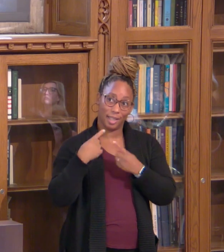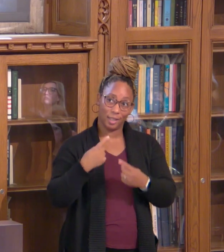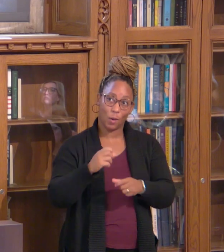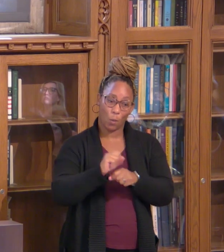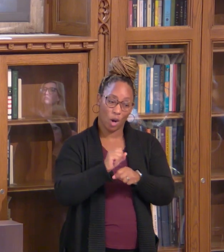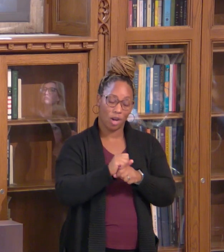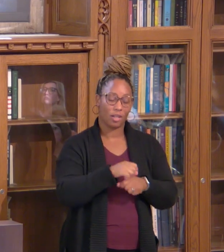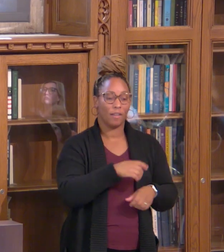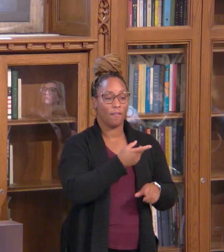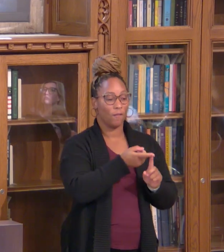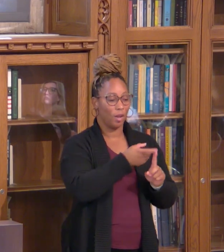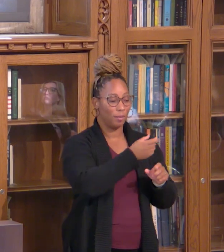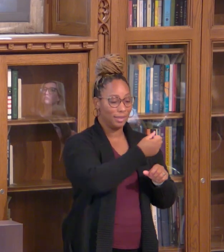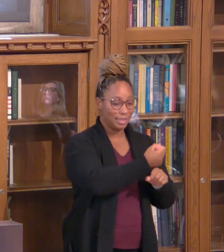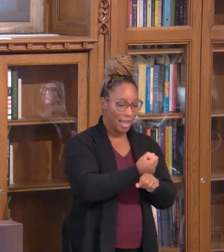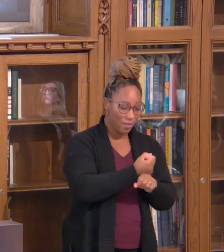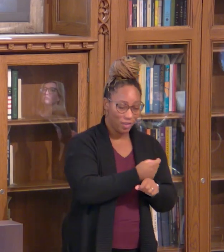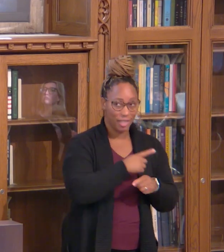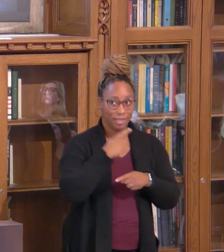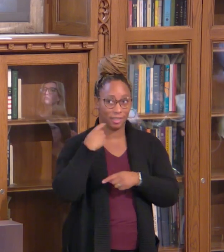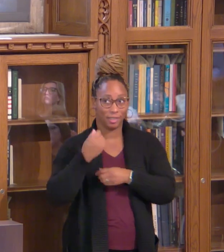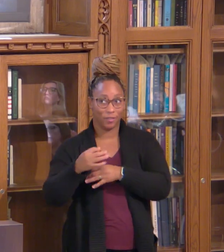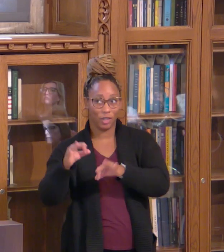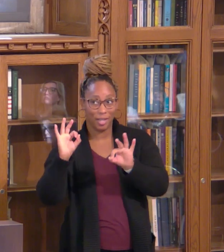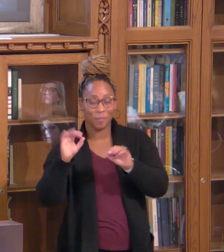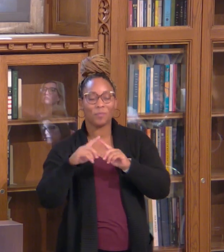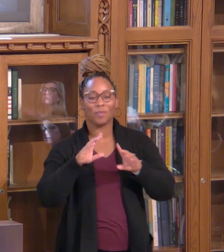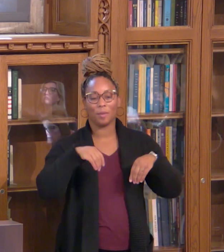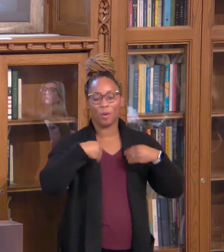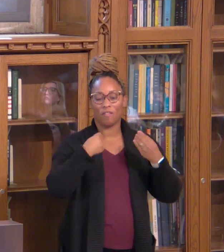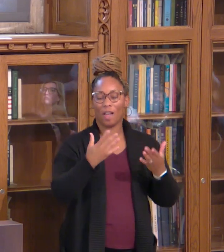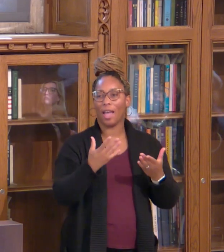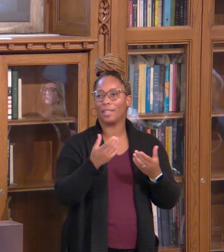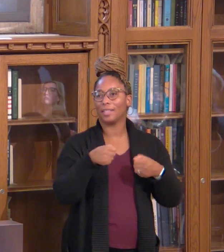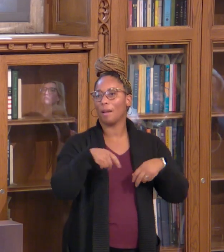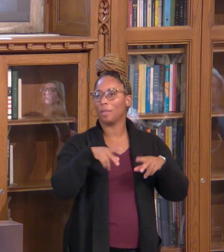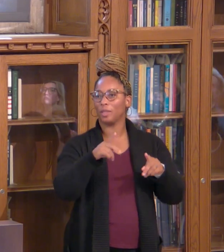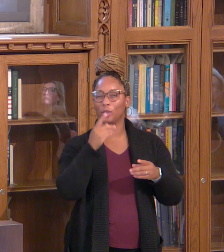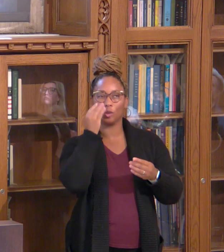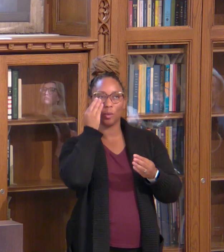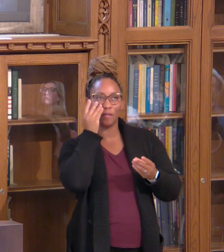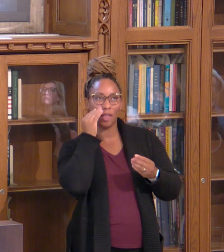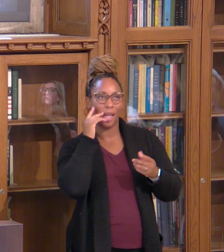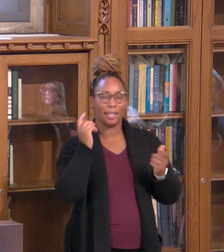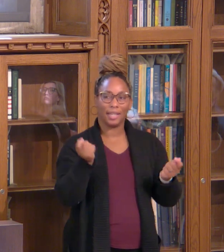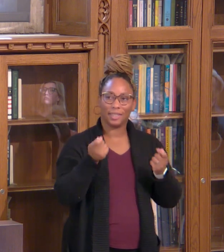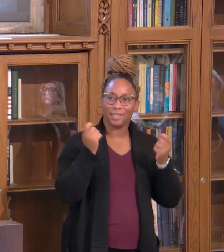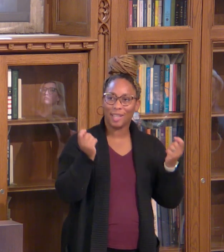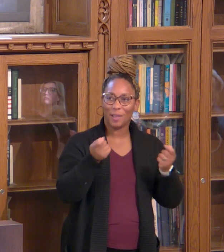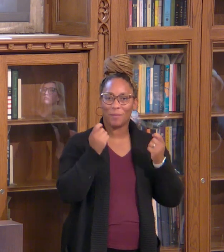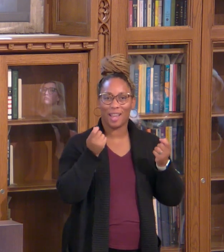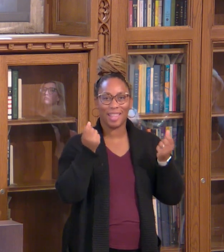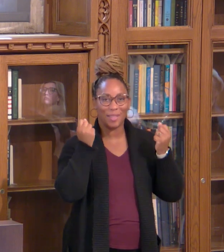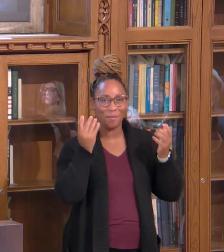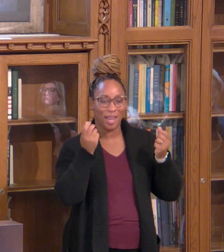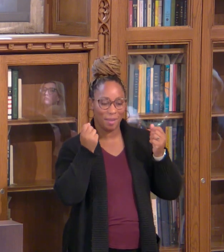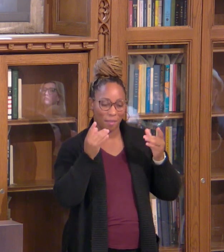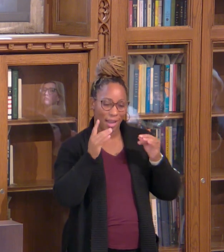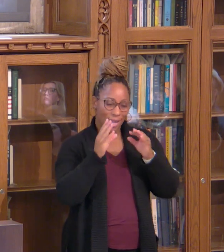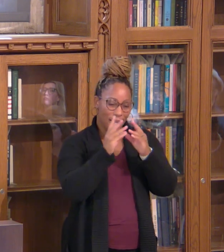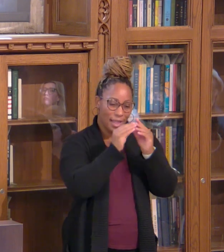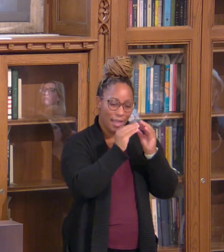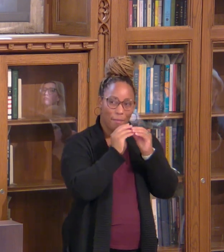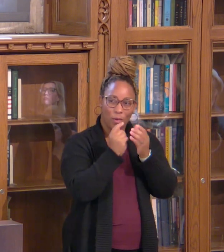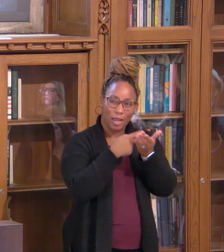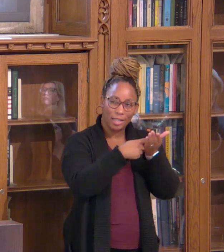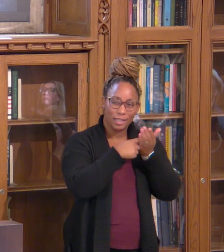Slavery to Freedom also provides an opportunity for us to reflect on and to celebrate the many many collaborations